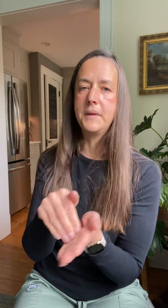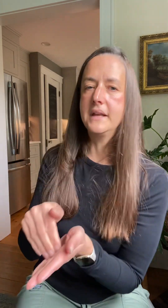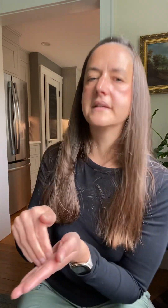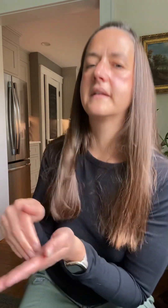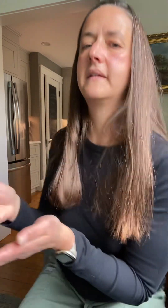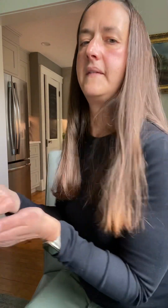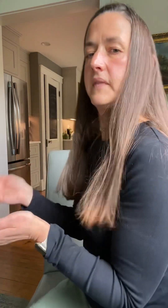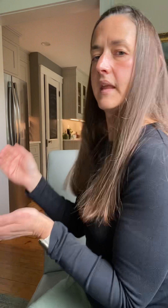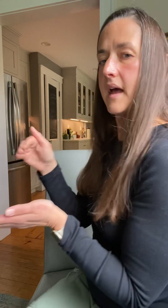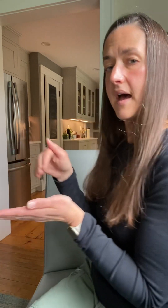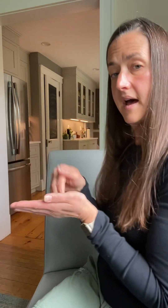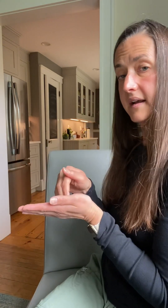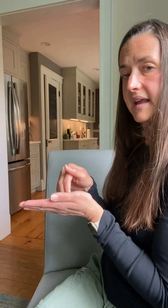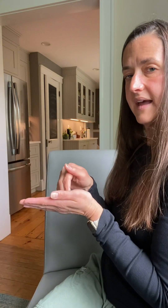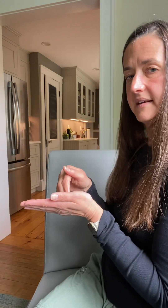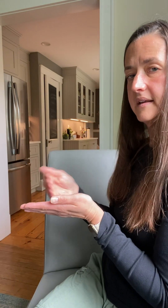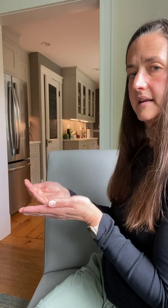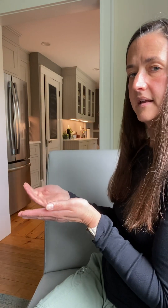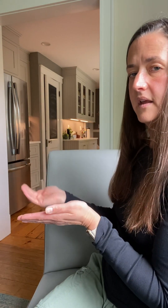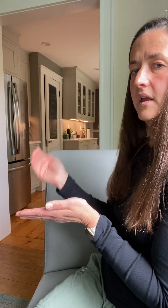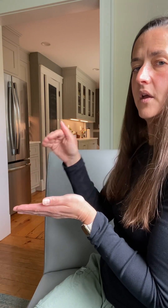repeat again.